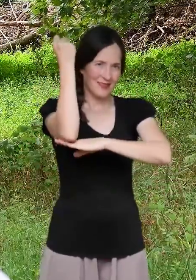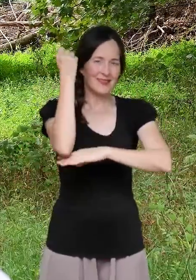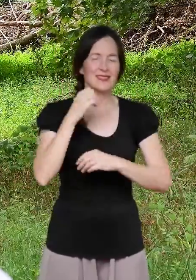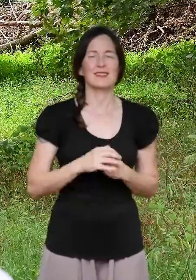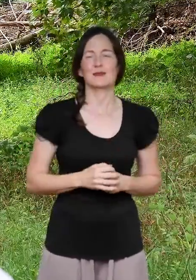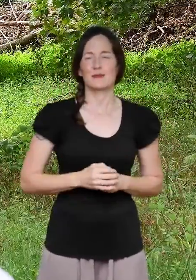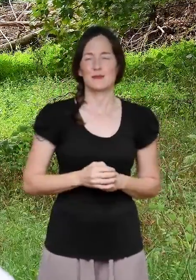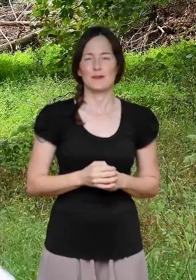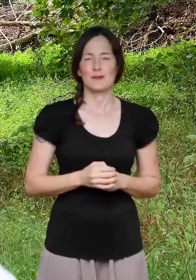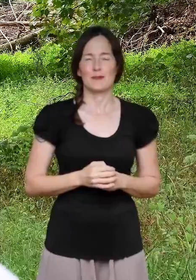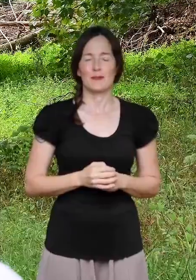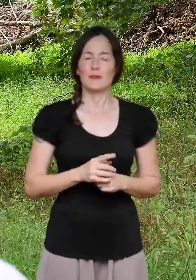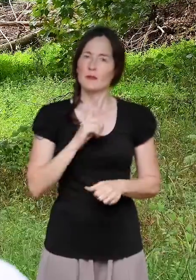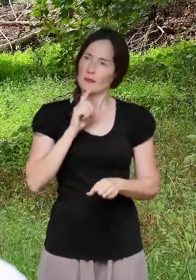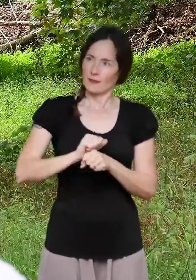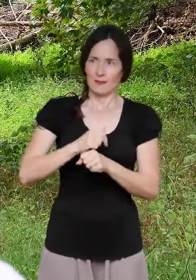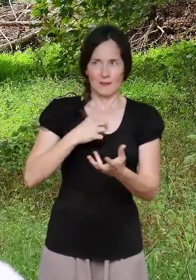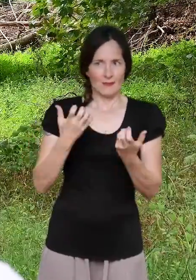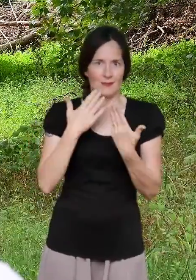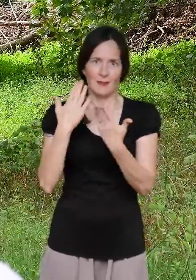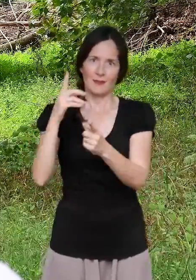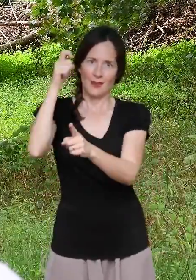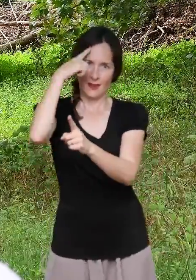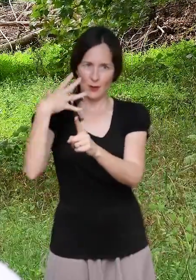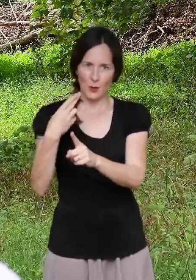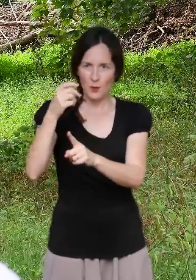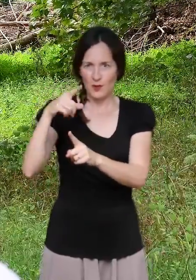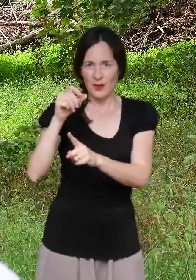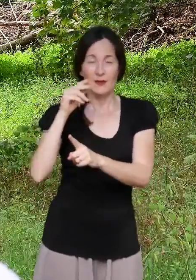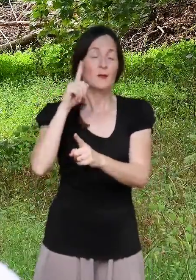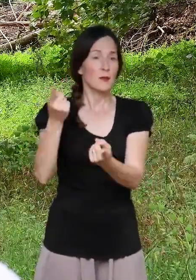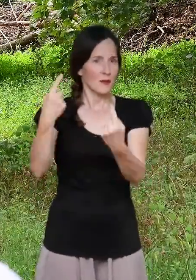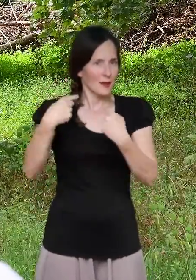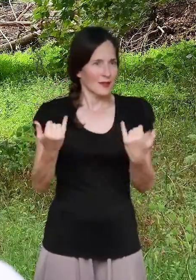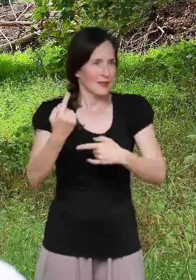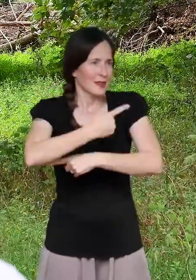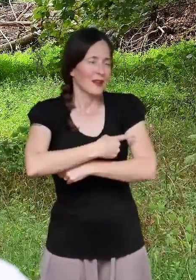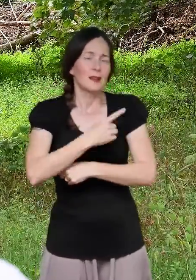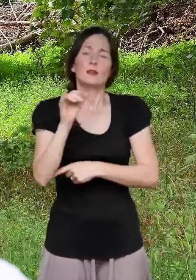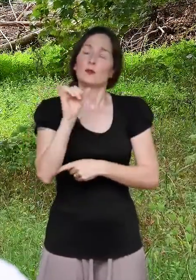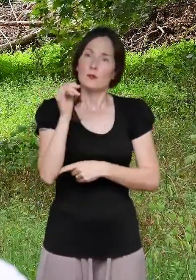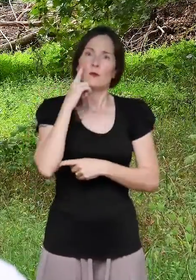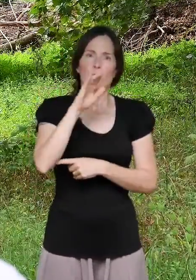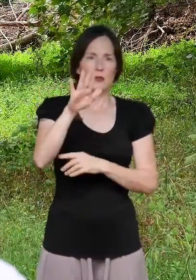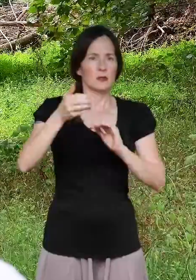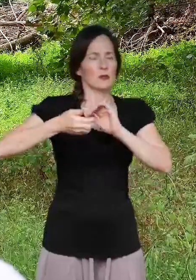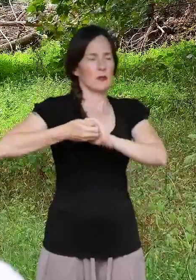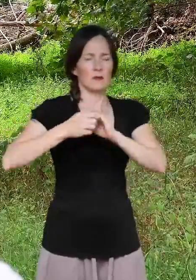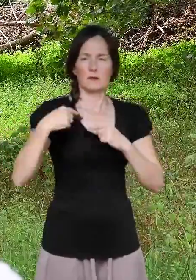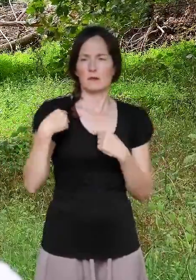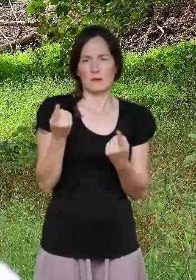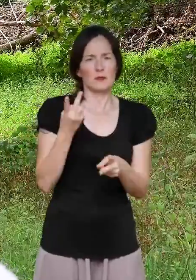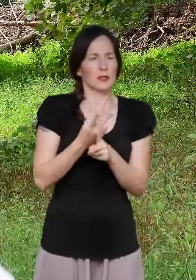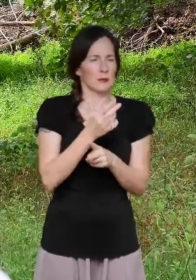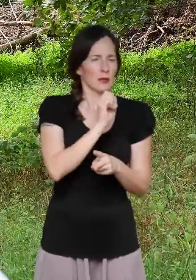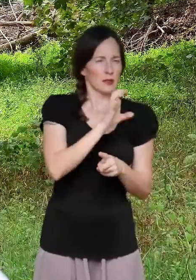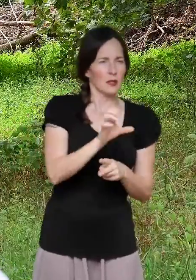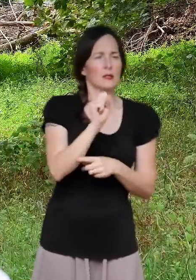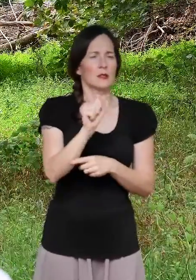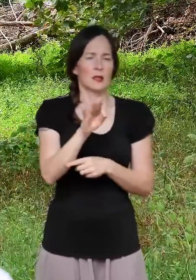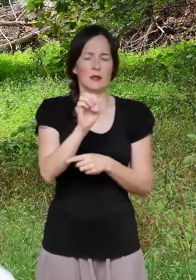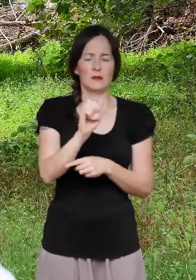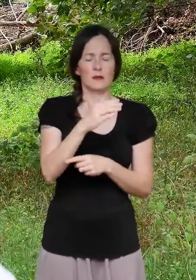I'd especially like to thank Governor Hogan for joining us today and for his partnership in keeping Ellicott City safe and sound. Within